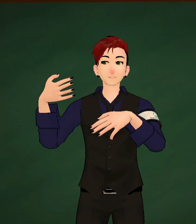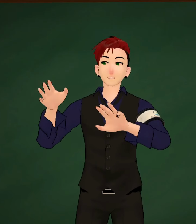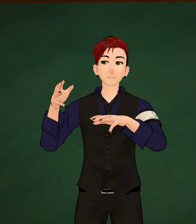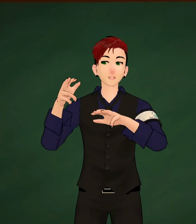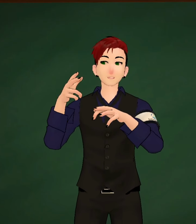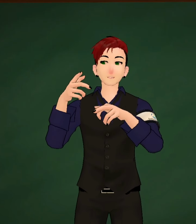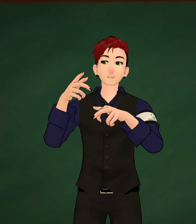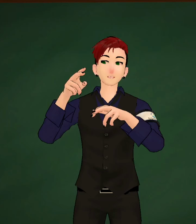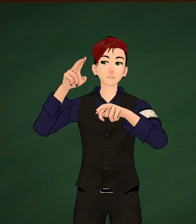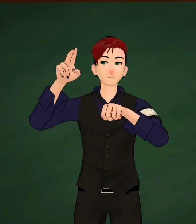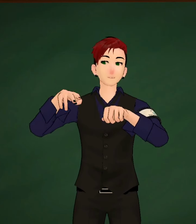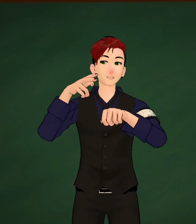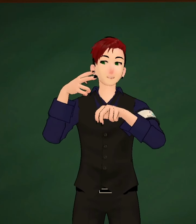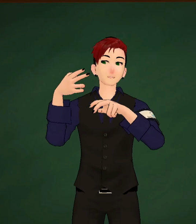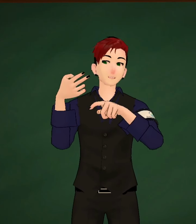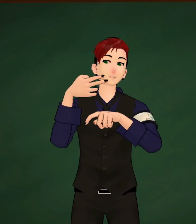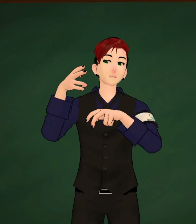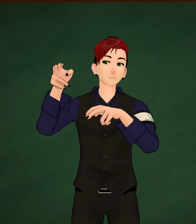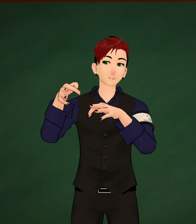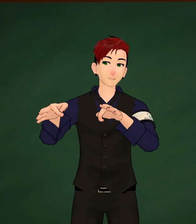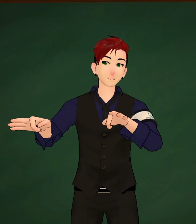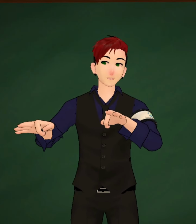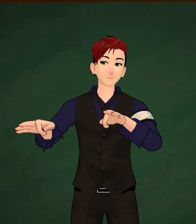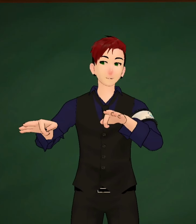They are a like native user of the language.